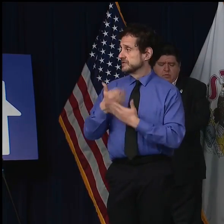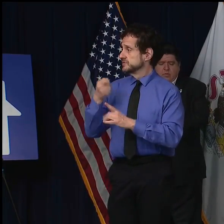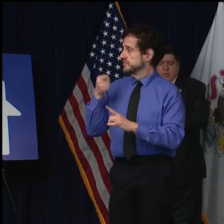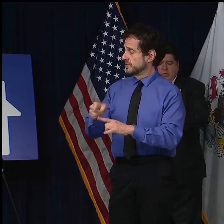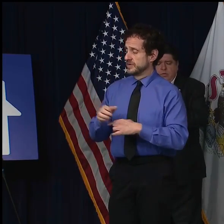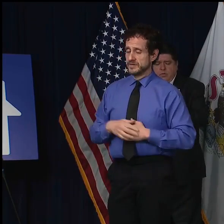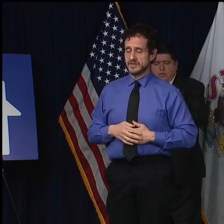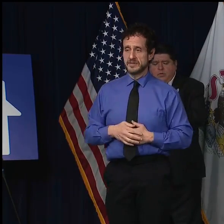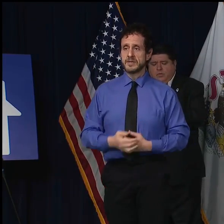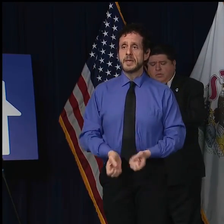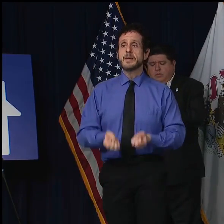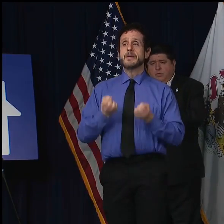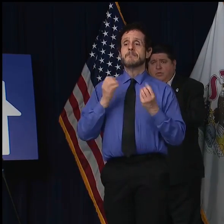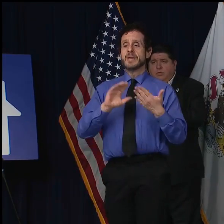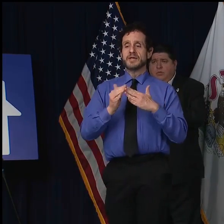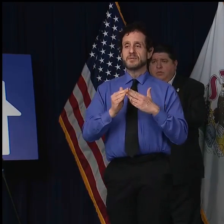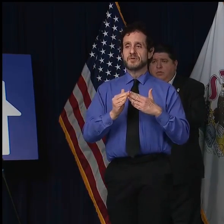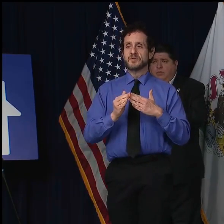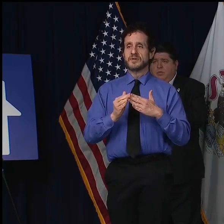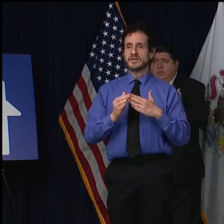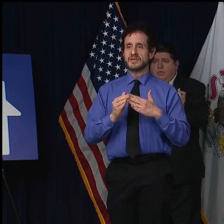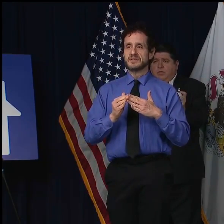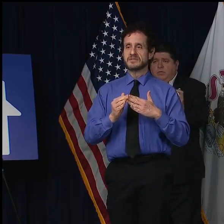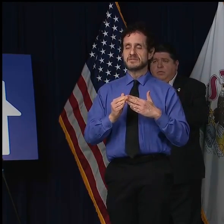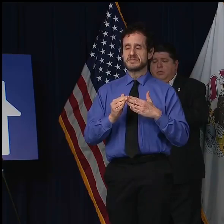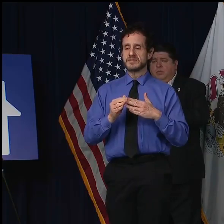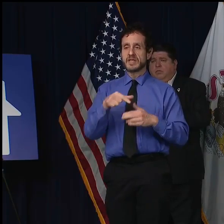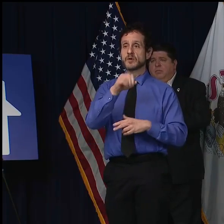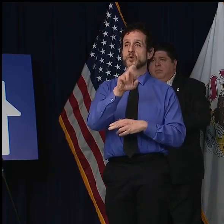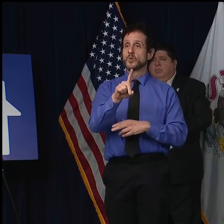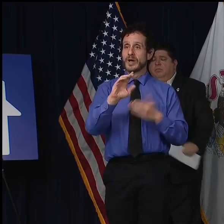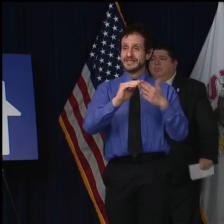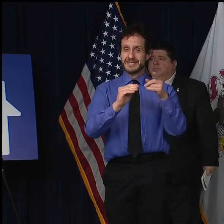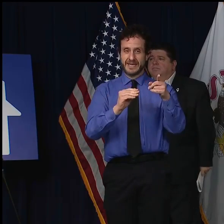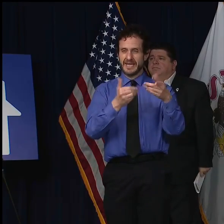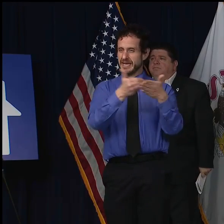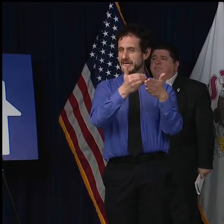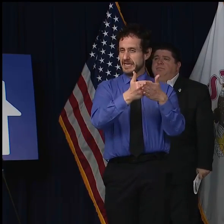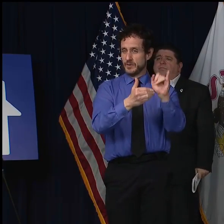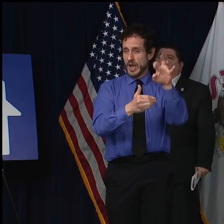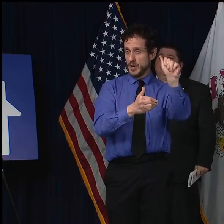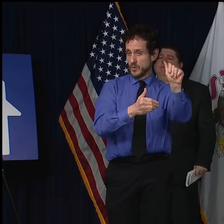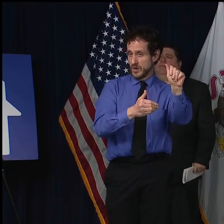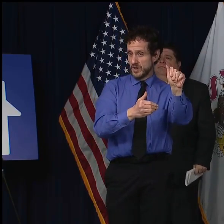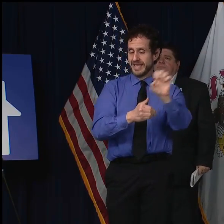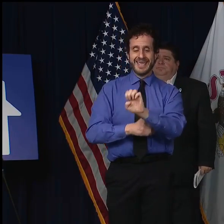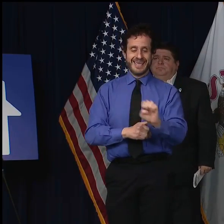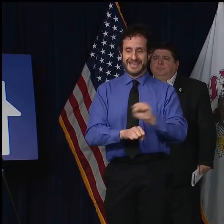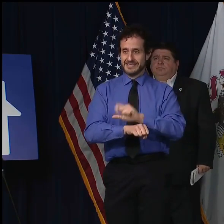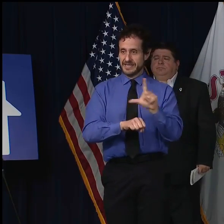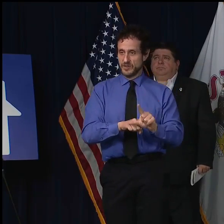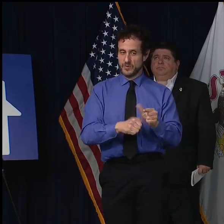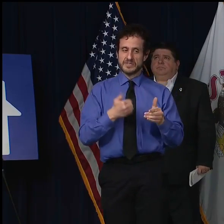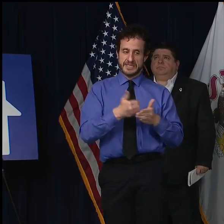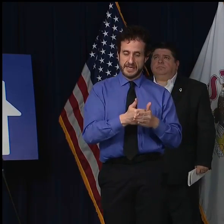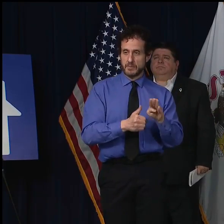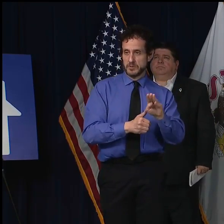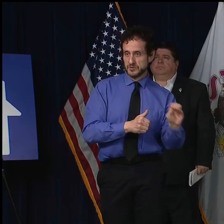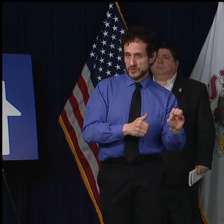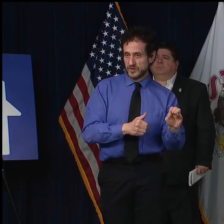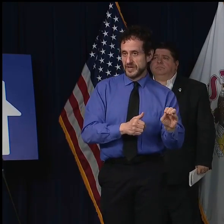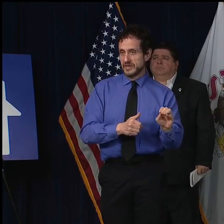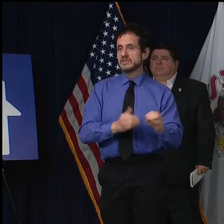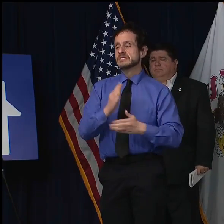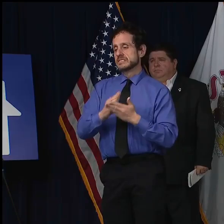point that we have many different communities, both in the Quad City area, in East St. Louis, other areas that